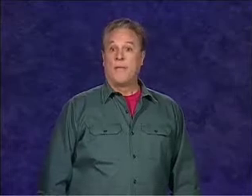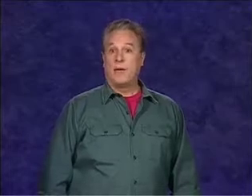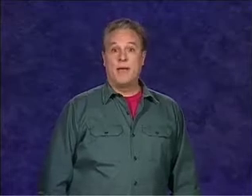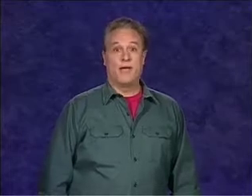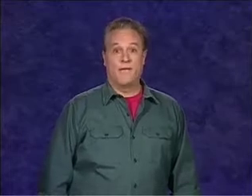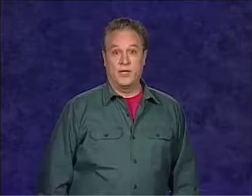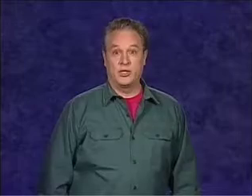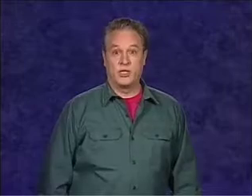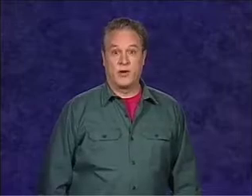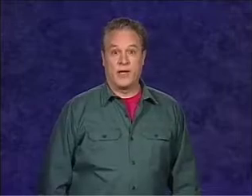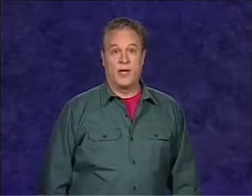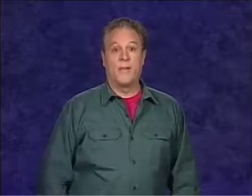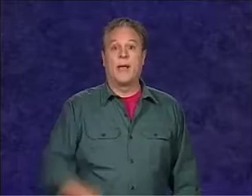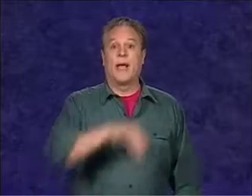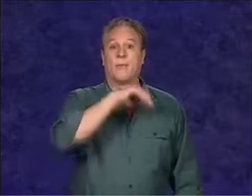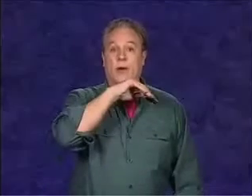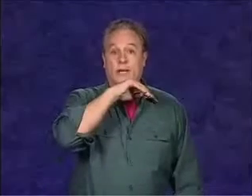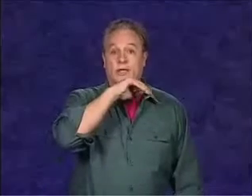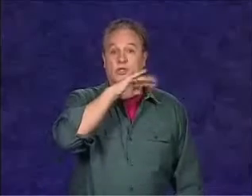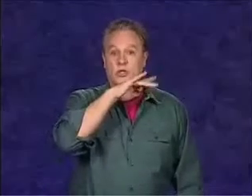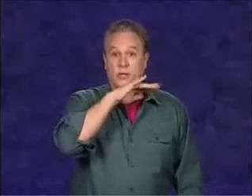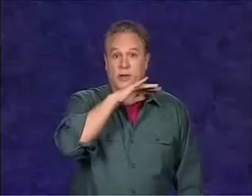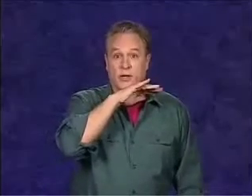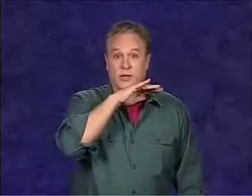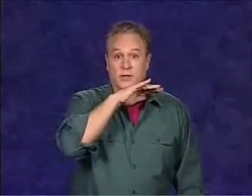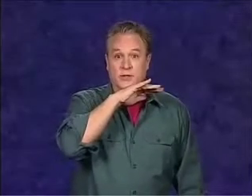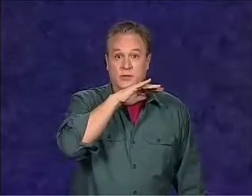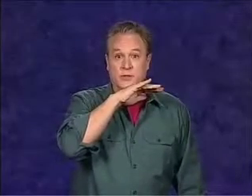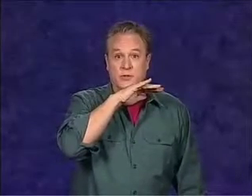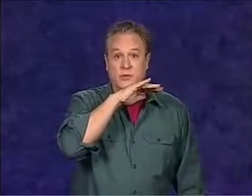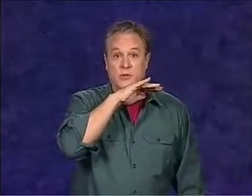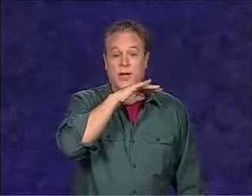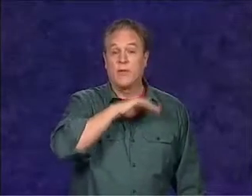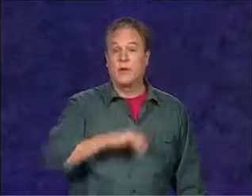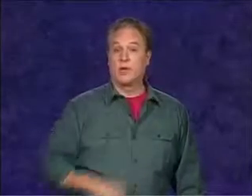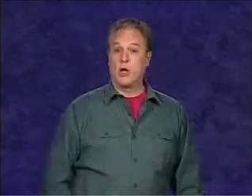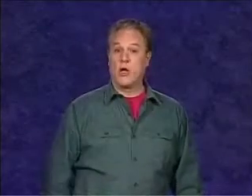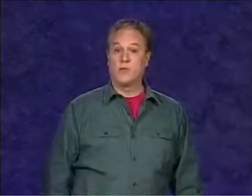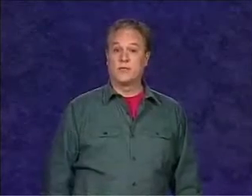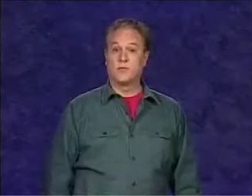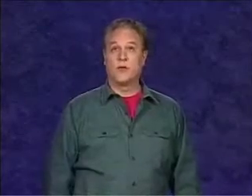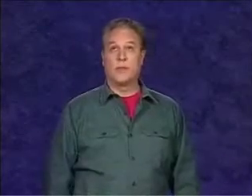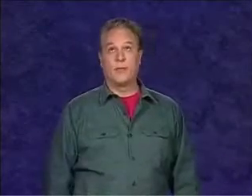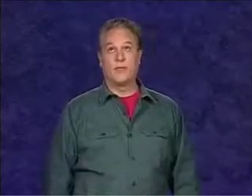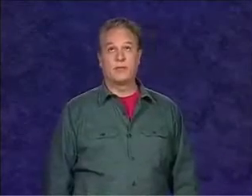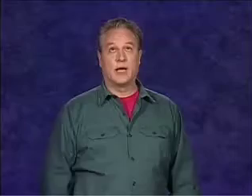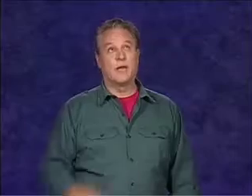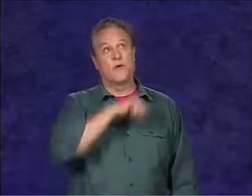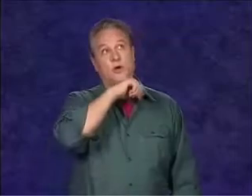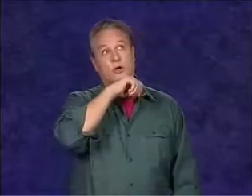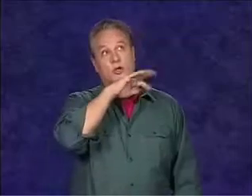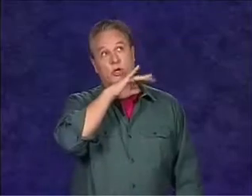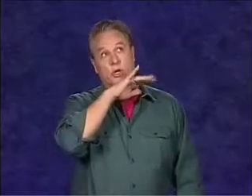Mud may eventually dry up and break into dirt particles. You might want to recall this when you remember the sign for